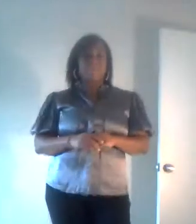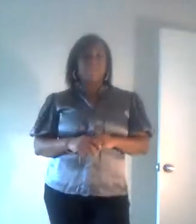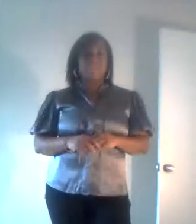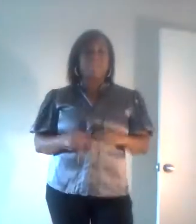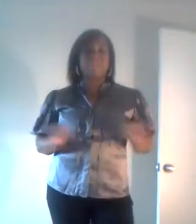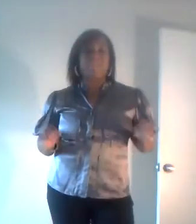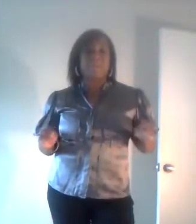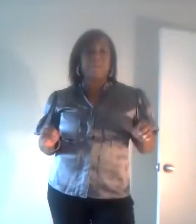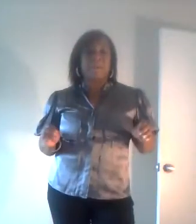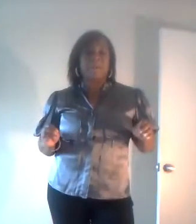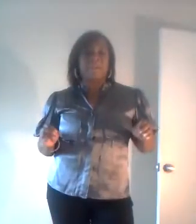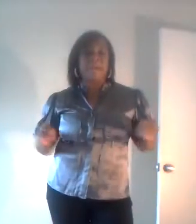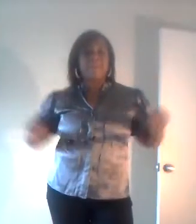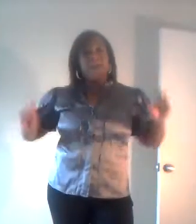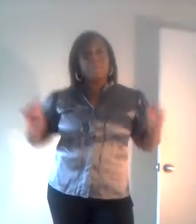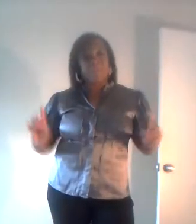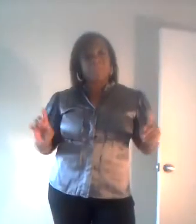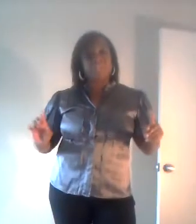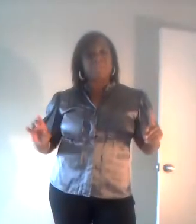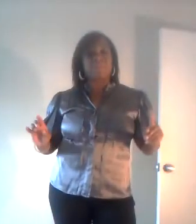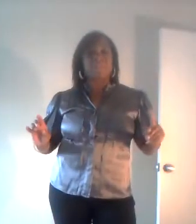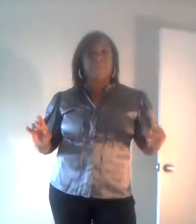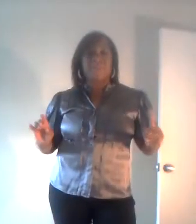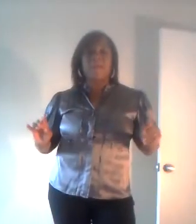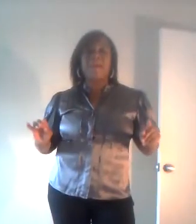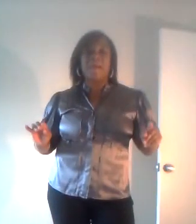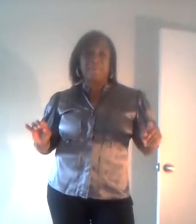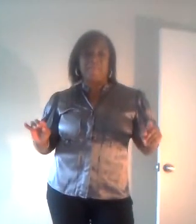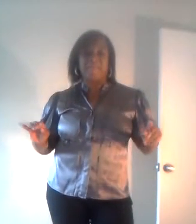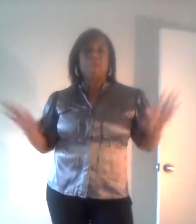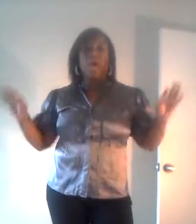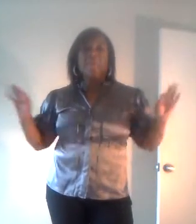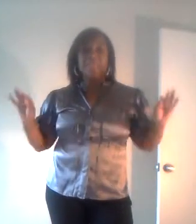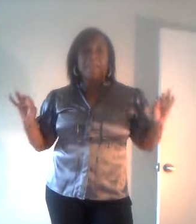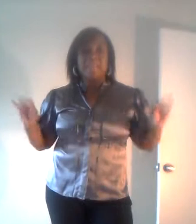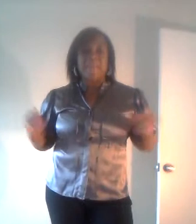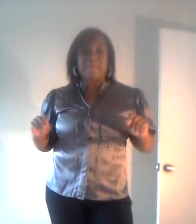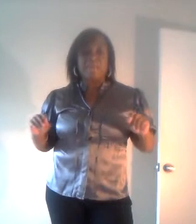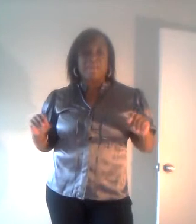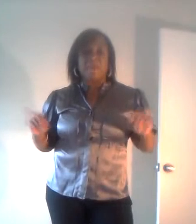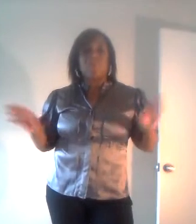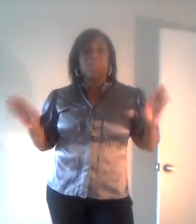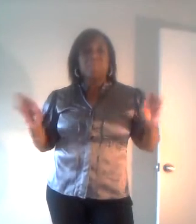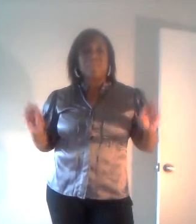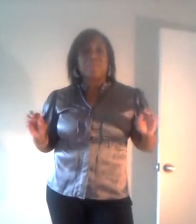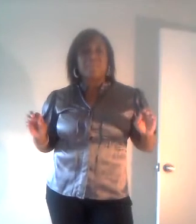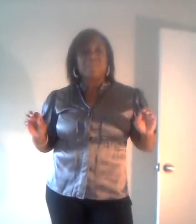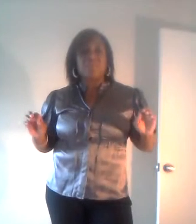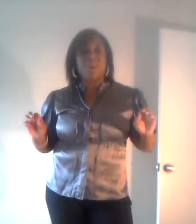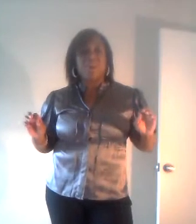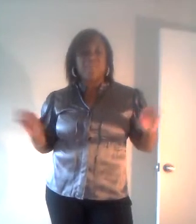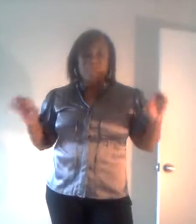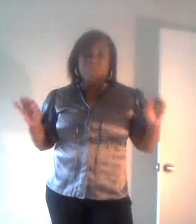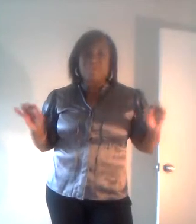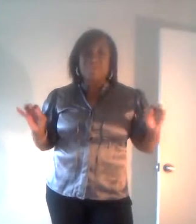YouTube. This is DMV Butterfly. I'm coming to you with a very quick update. On Monday of this week, which was November